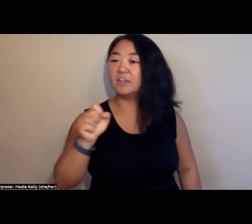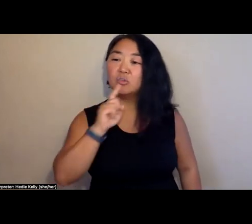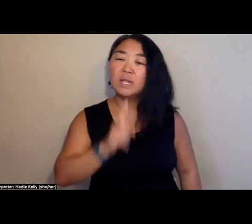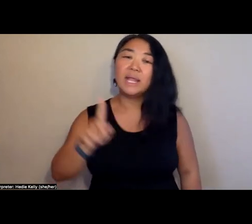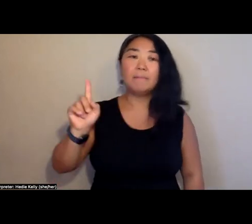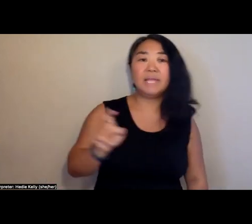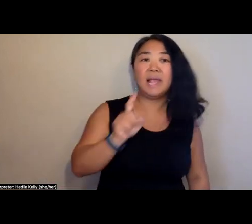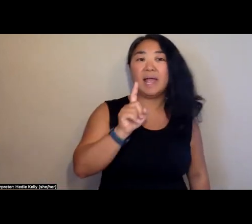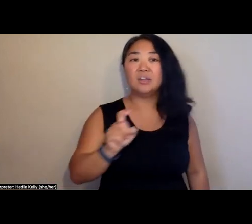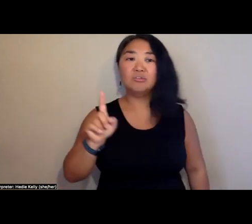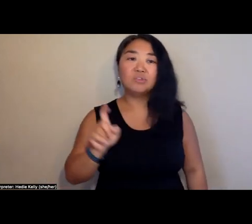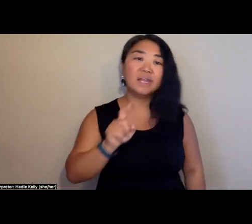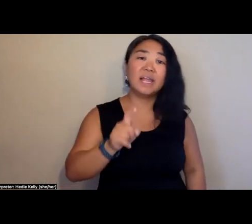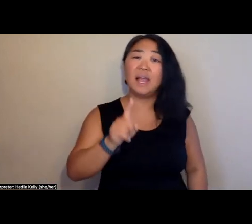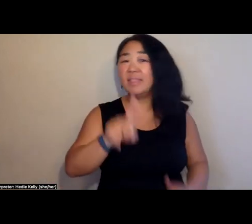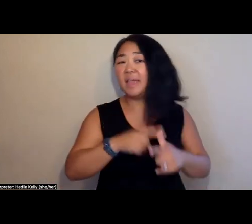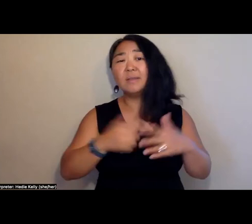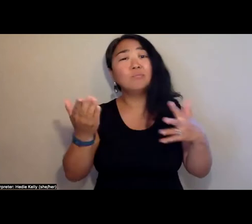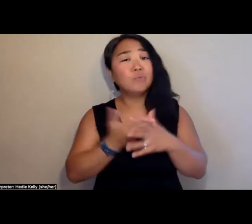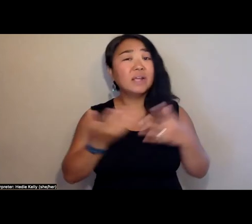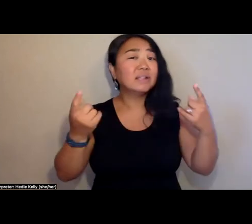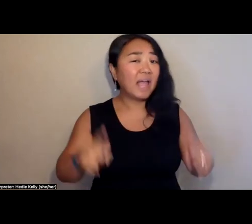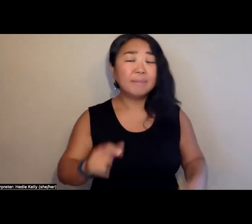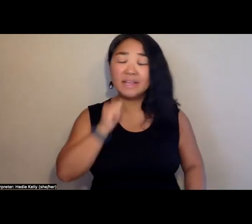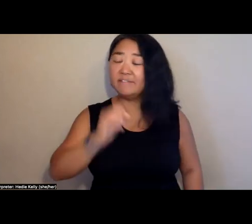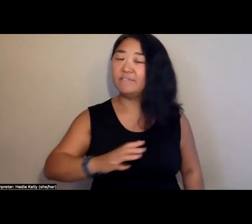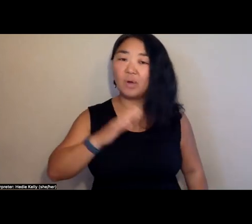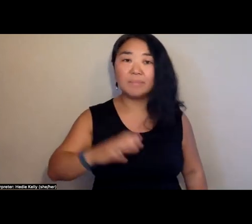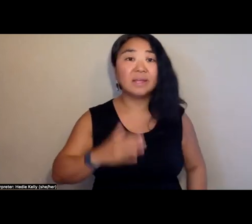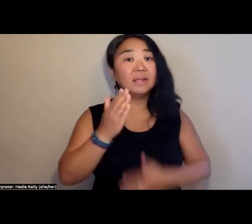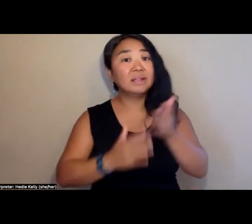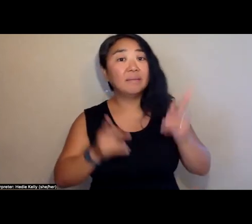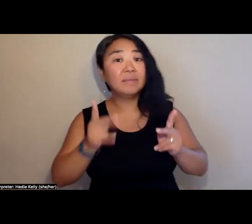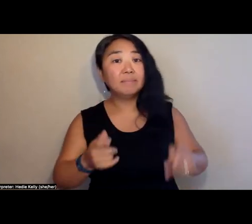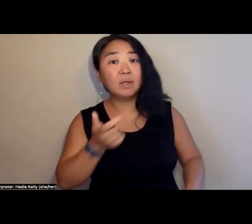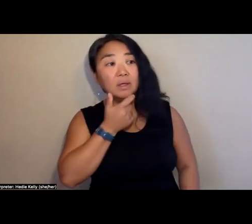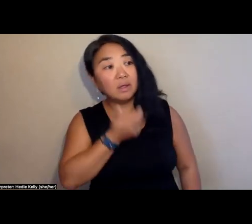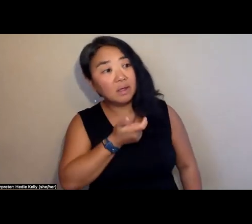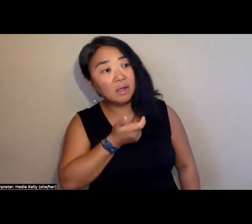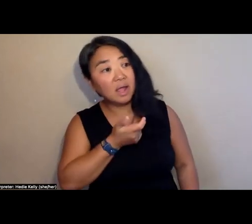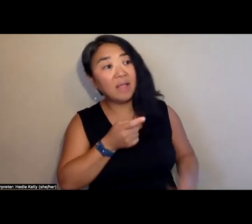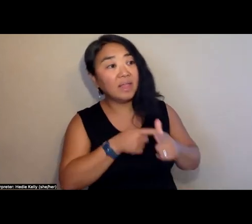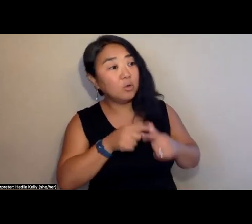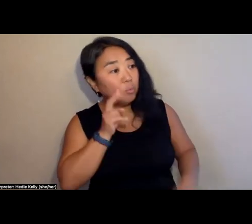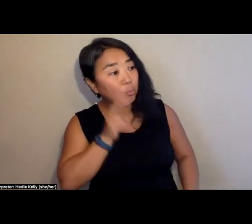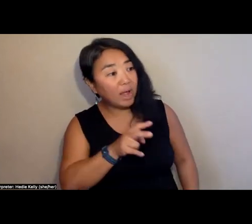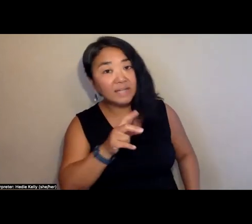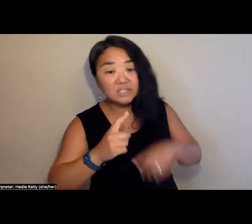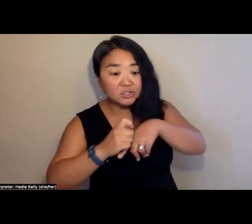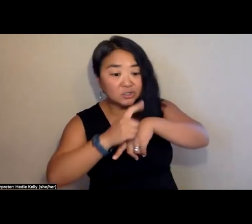breaks happen all the time informally. People have been known to stop and watch a snail cross the sidewalk for 20 minutes. And